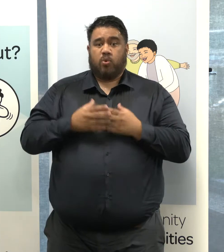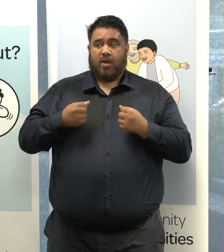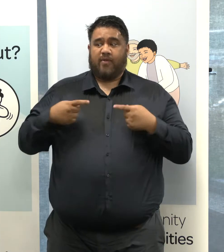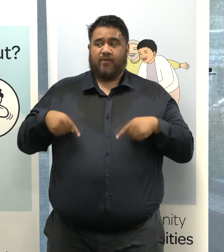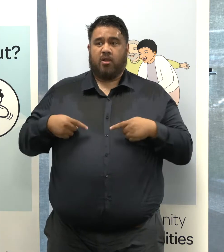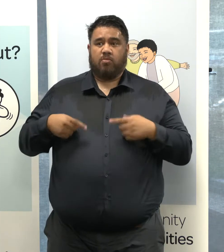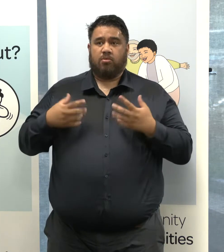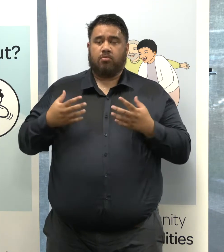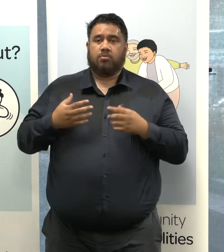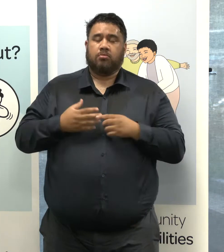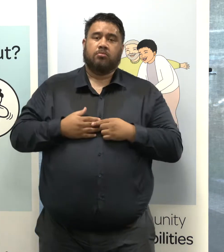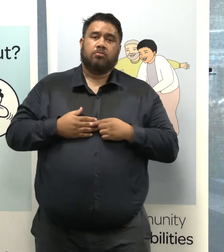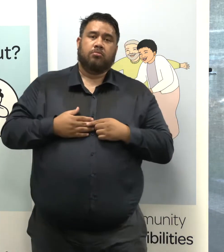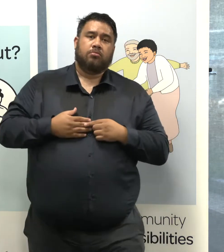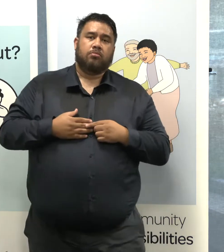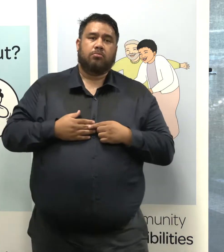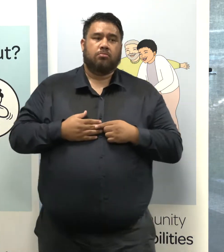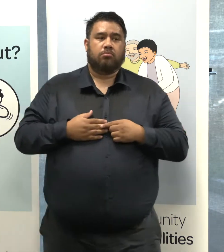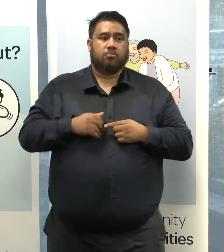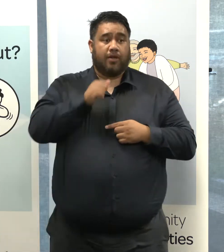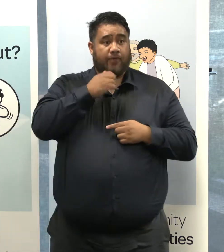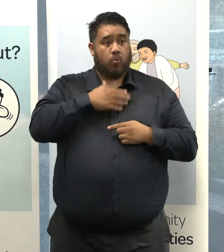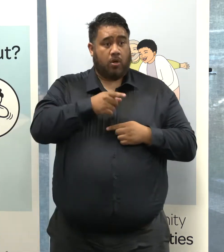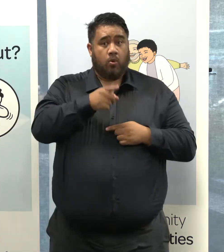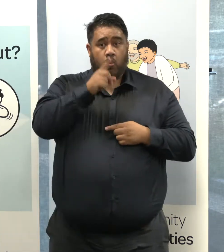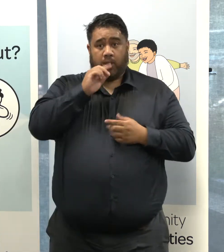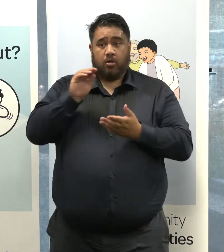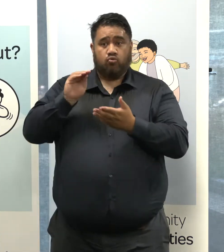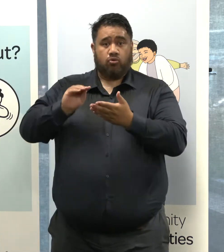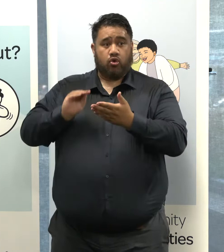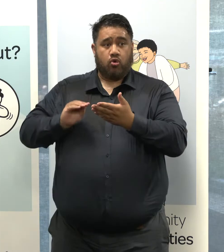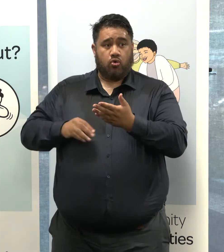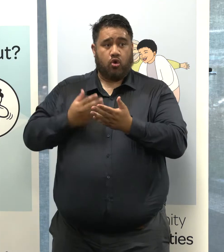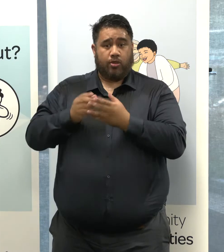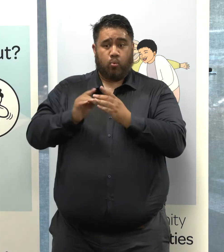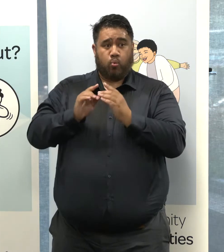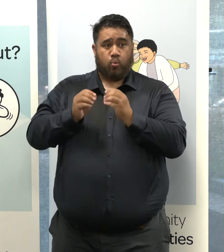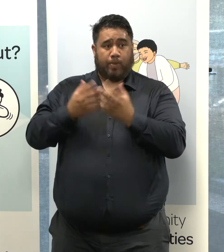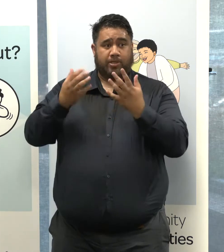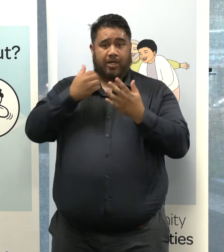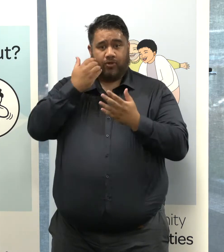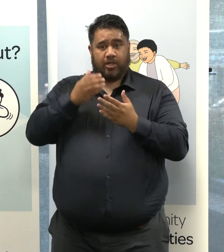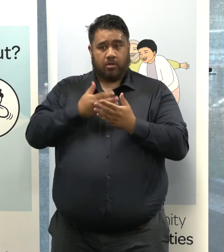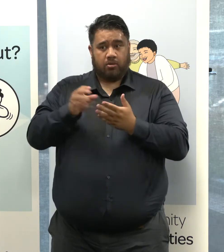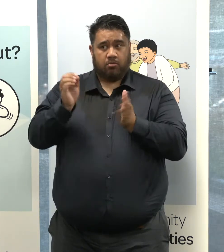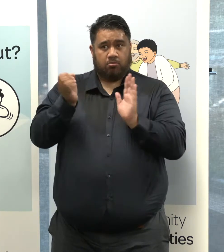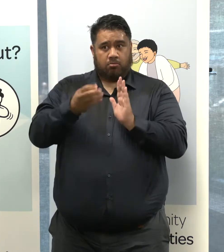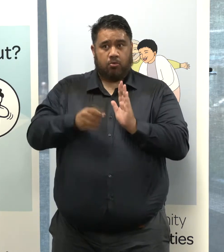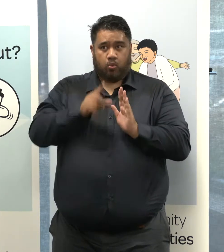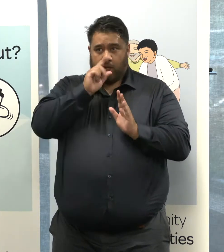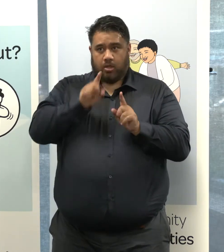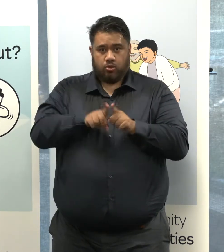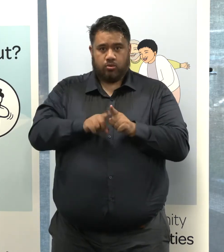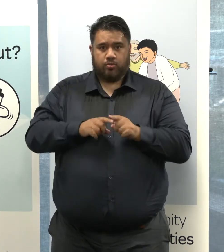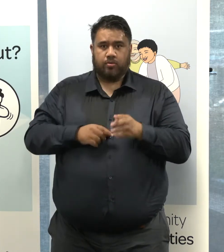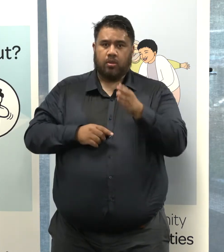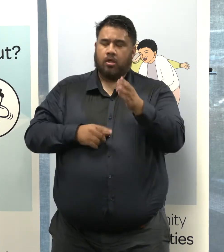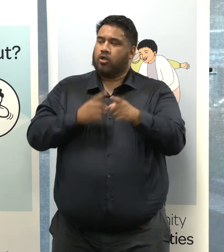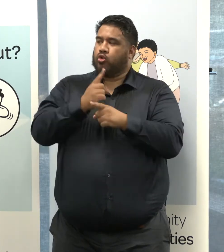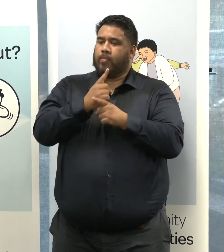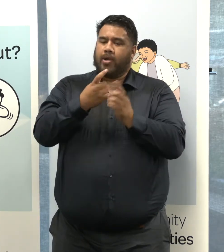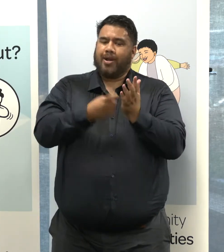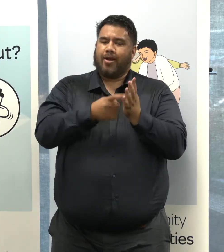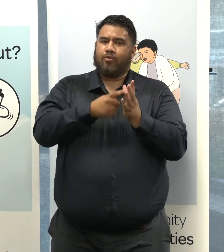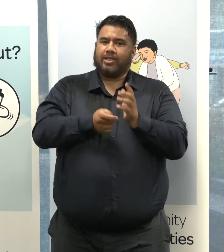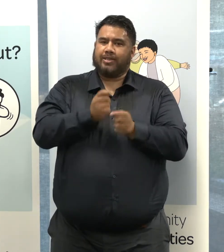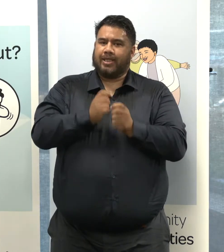available. And if it's helpful, we can also report those on our website each day. Just on rapid antigen testing, what